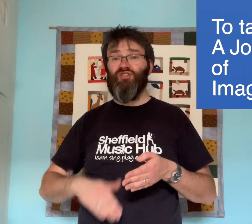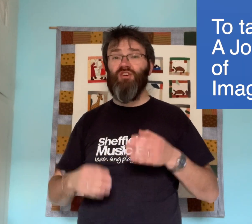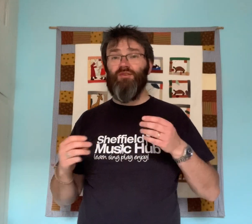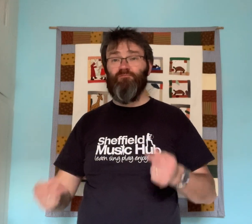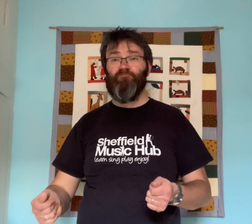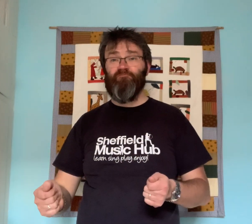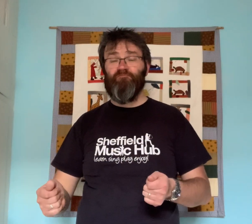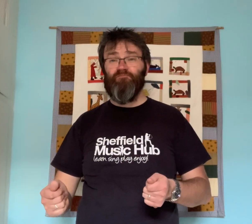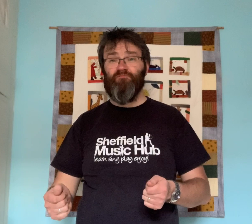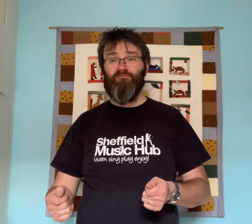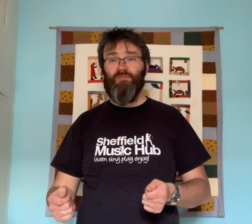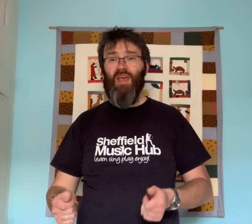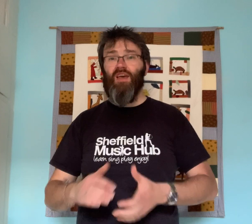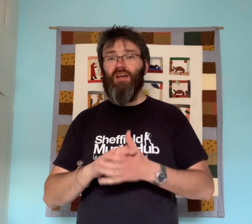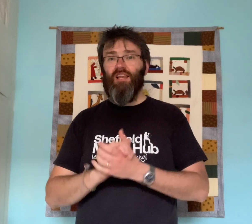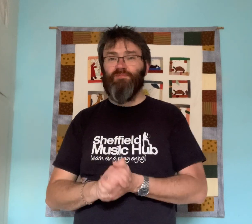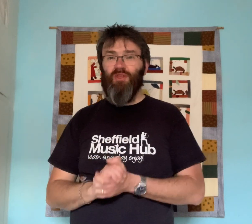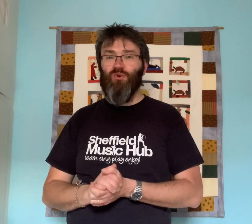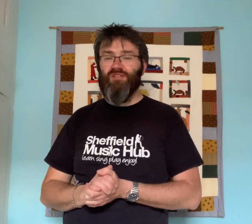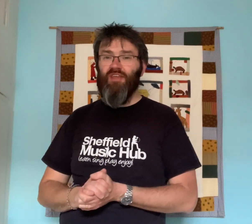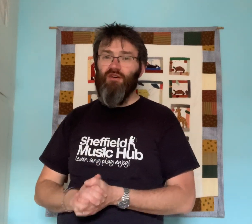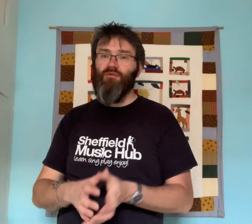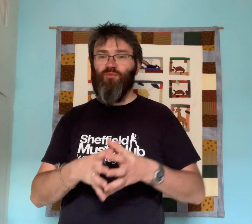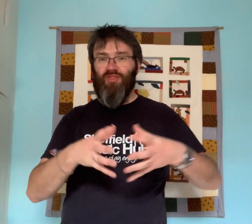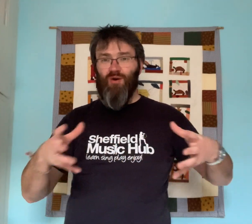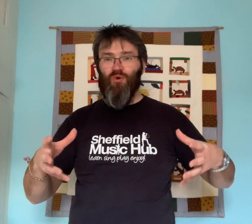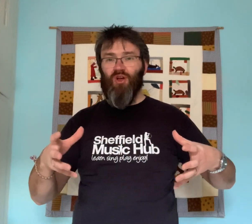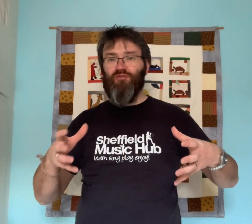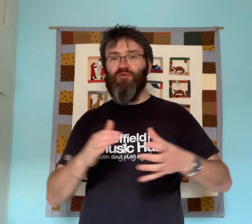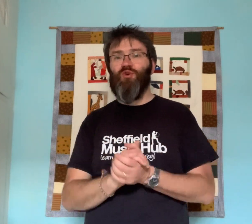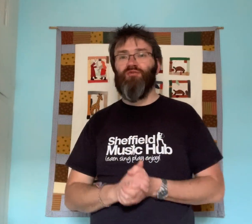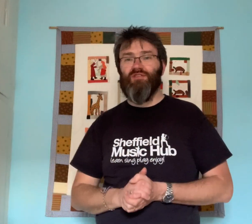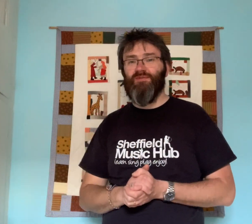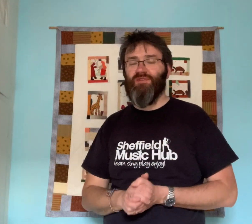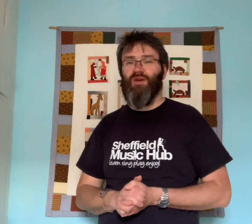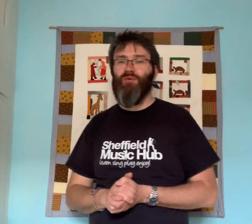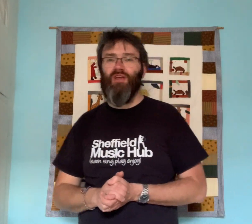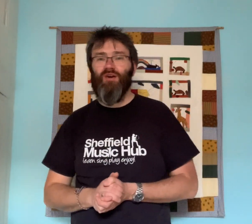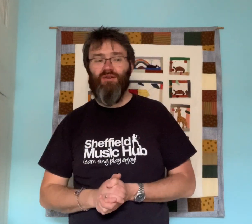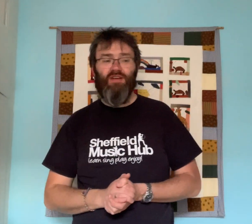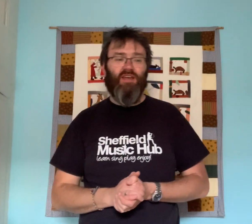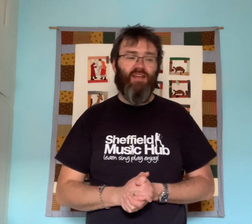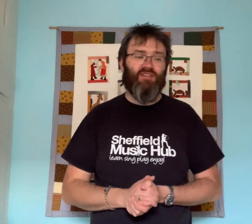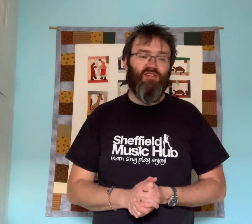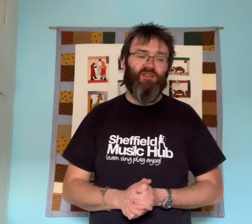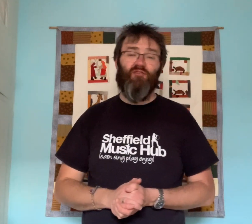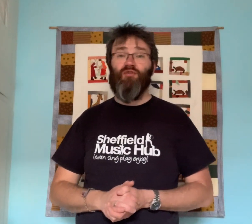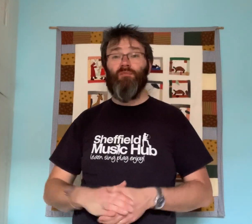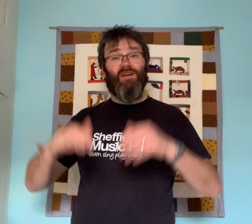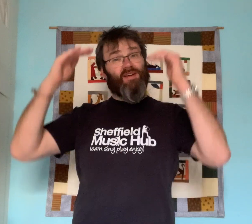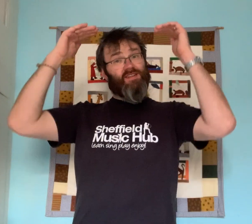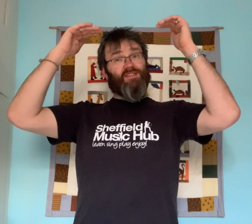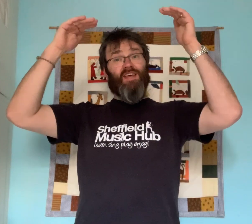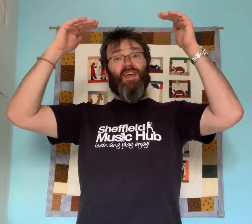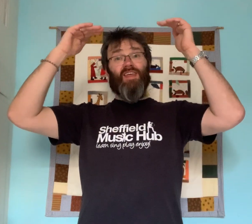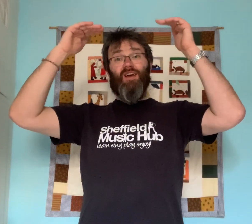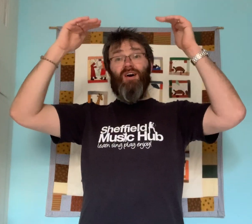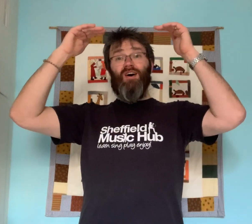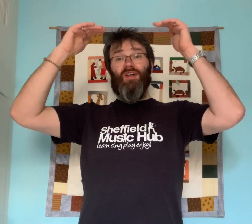imagination. Let's put that all together with that one go through the chorus. So here we go. It's going to start from take a